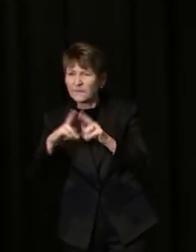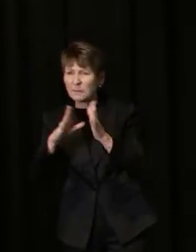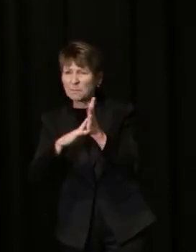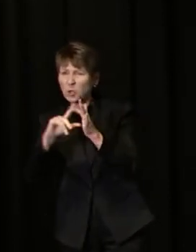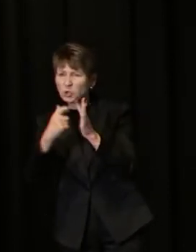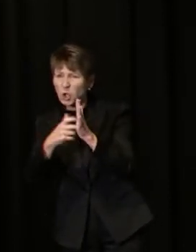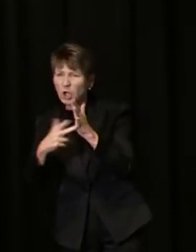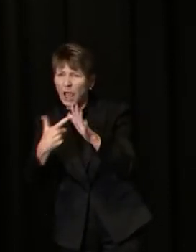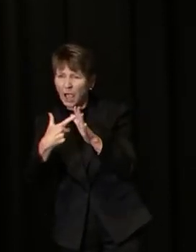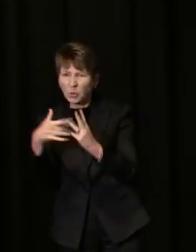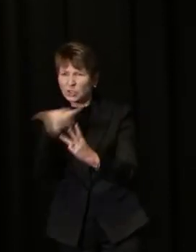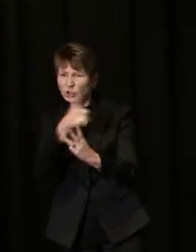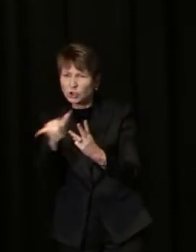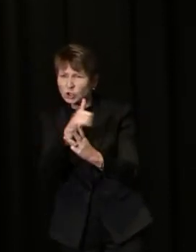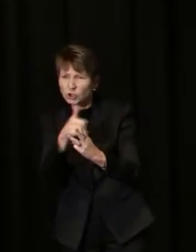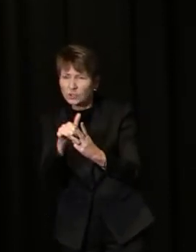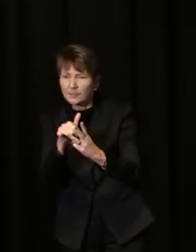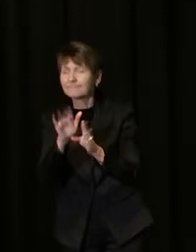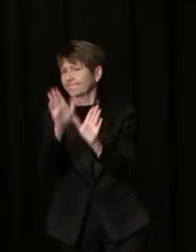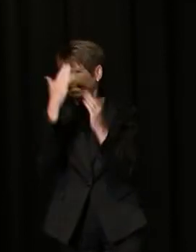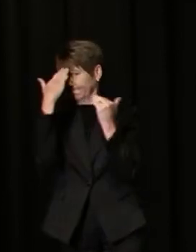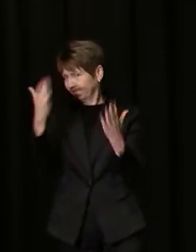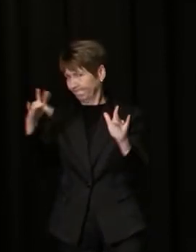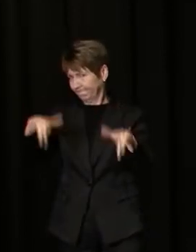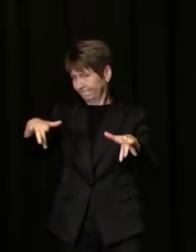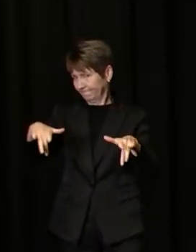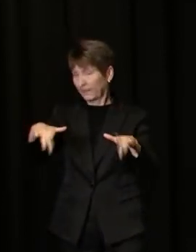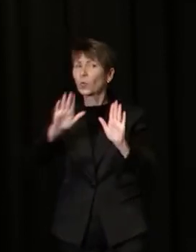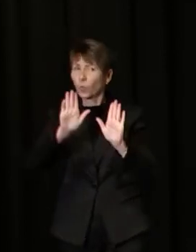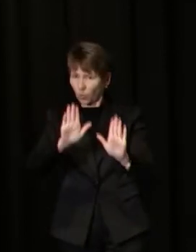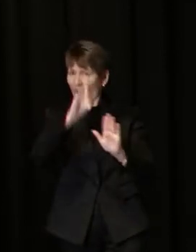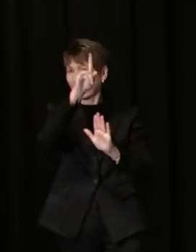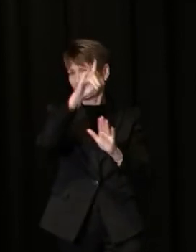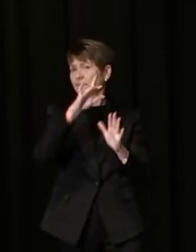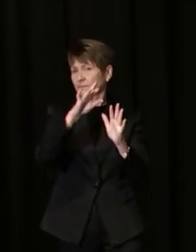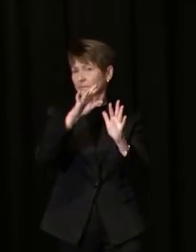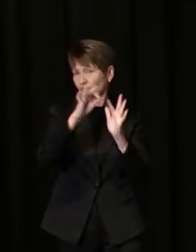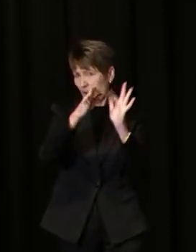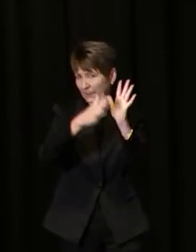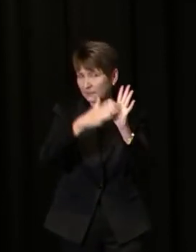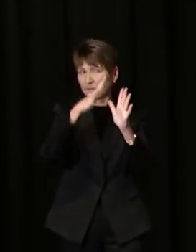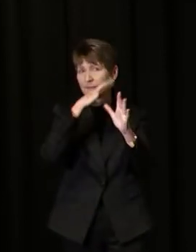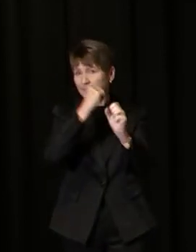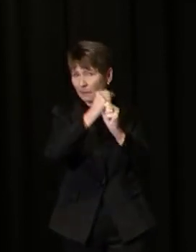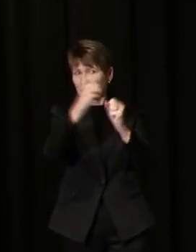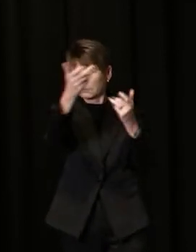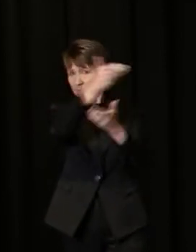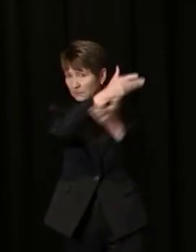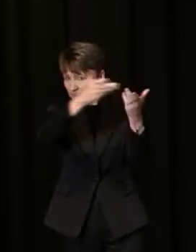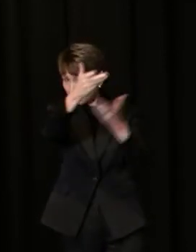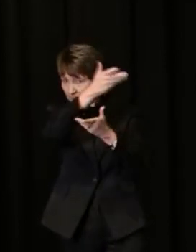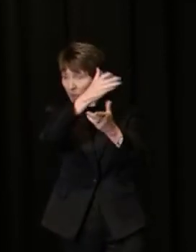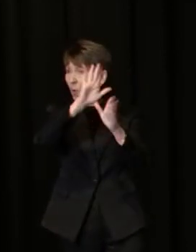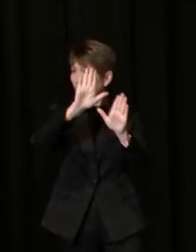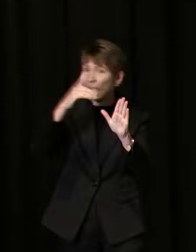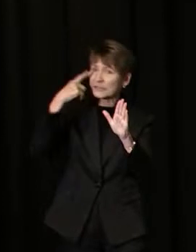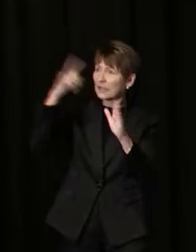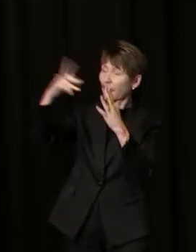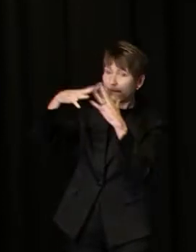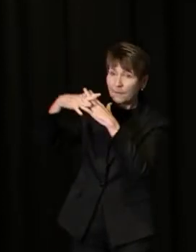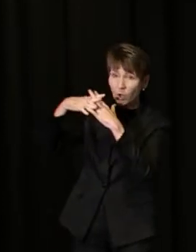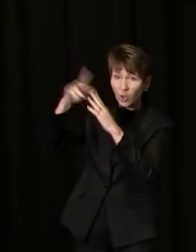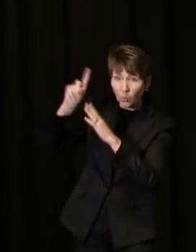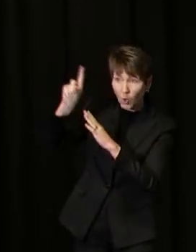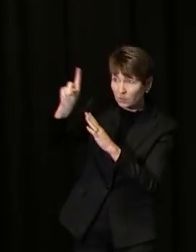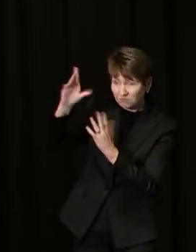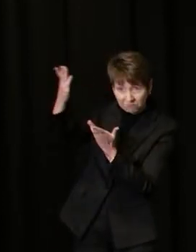because those shots are going to be just as important as the first and second. That's why, it'll be in everybody's interests,